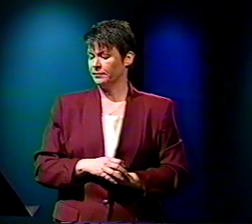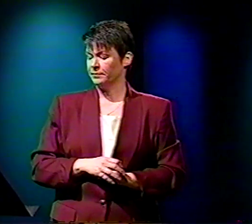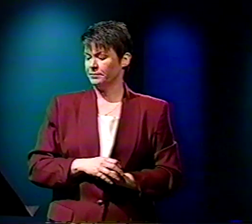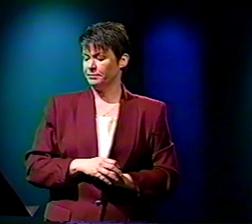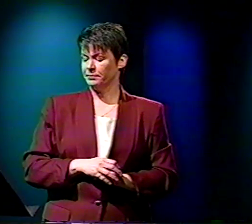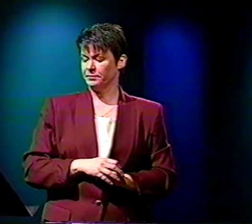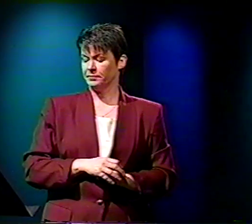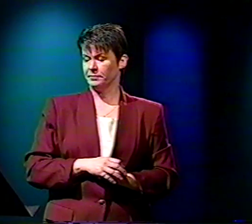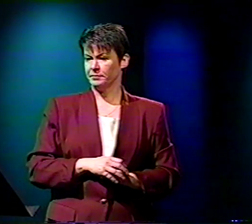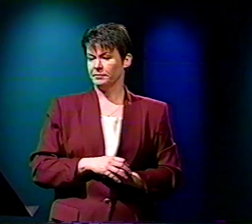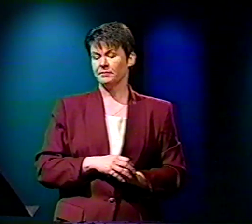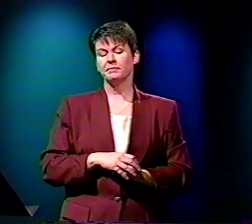that occurred either.